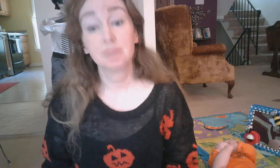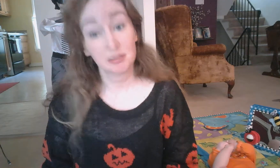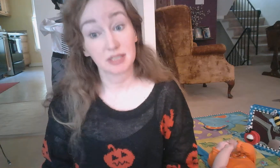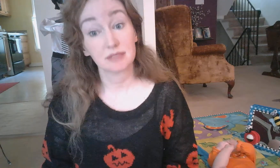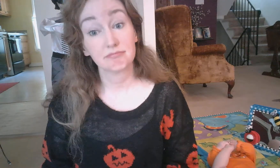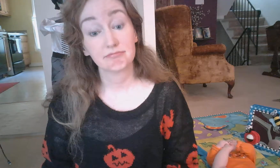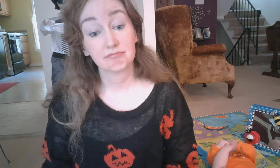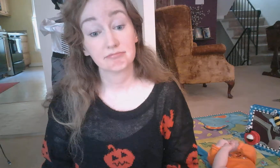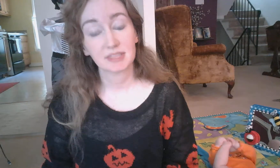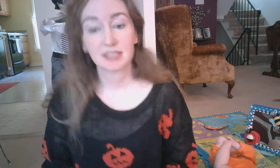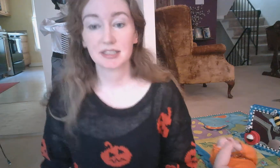Pumpkin.